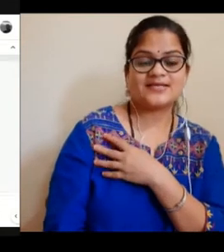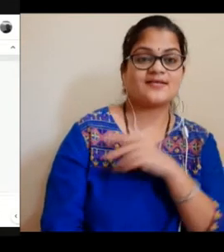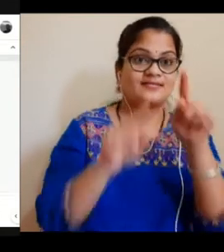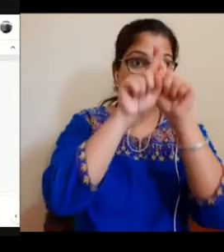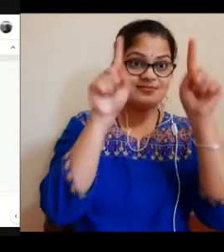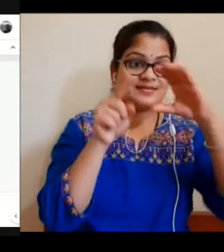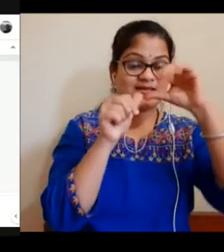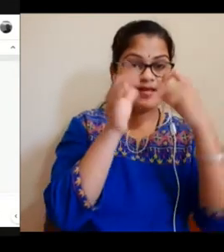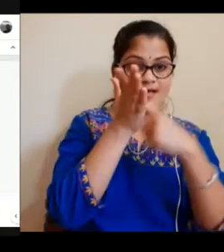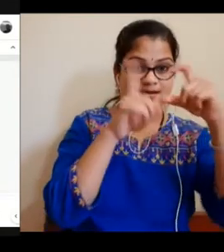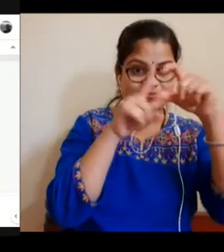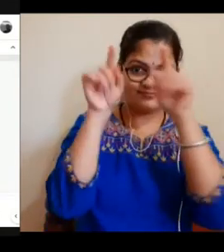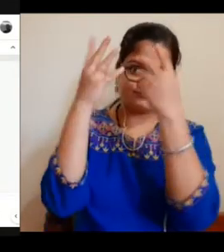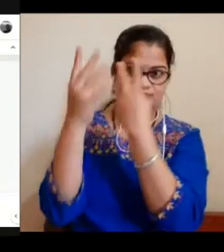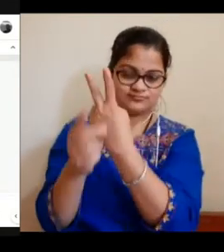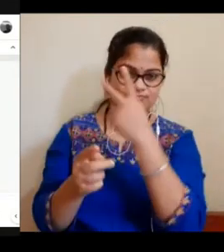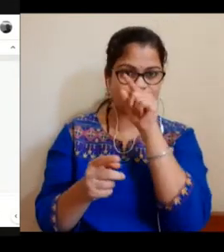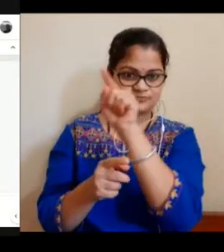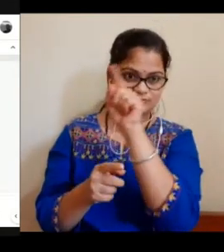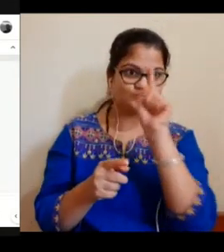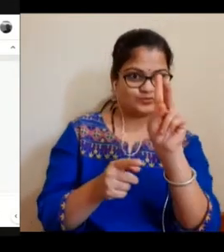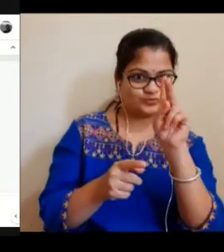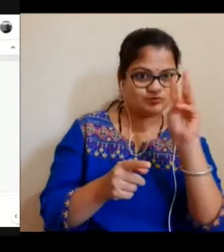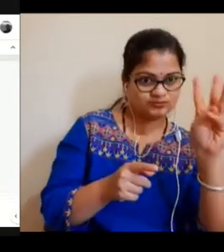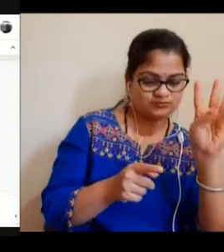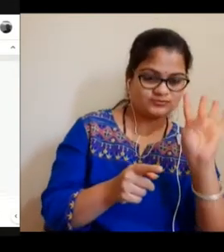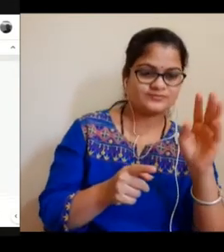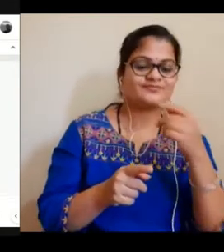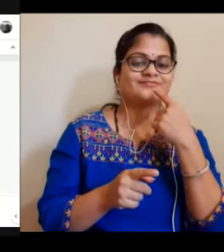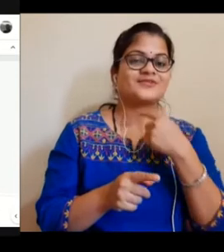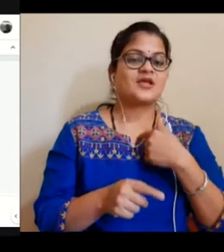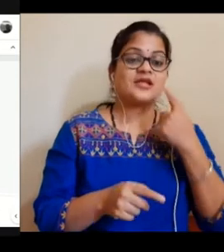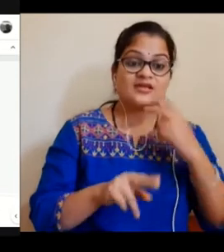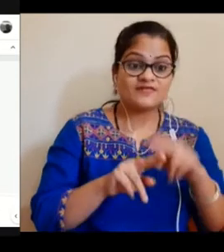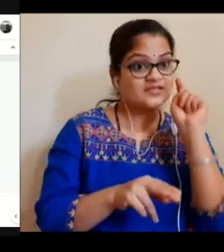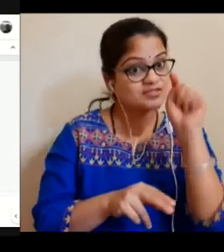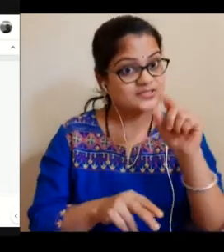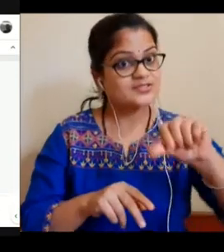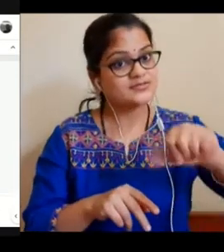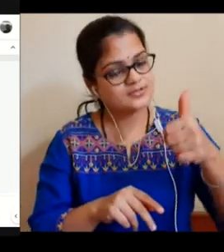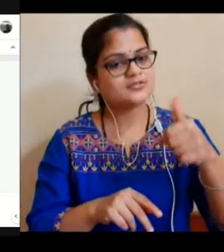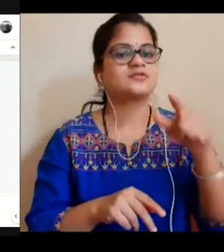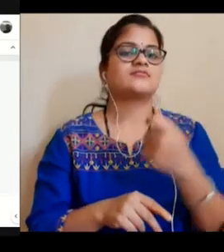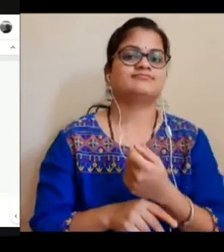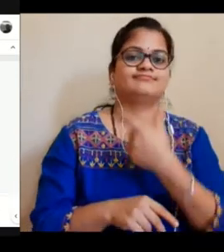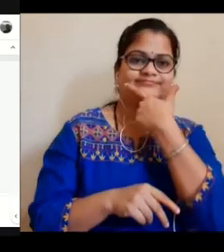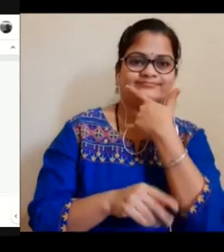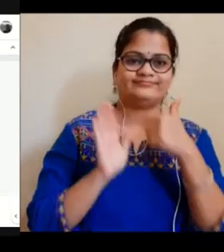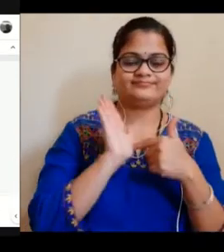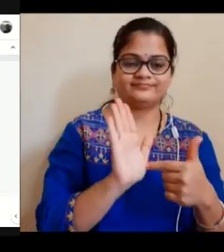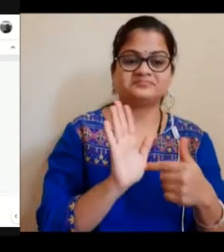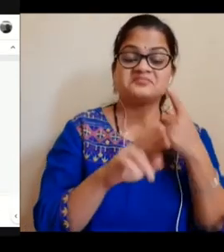clicks on the green card, the kid gets a positive reinforcement, a smiley face. If the kid clicks